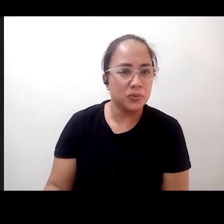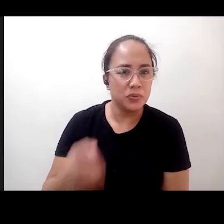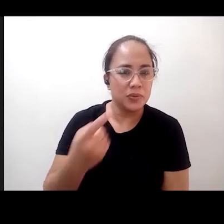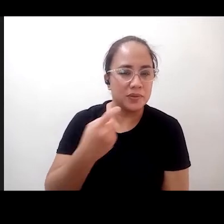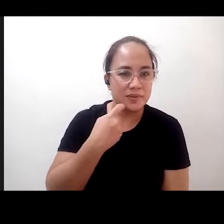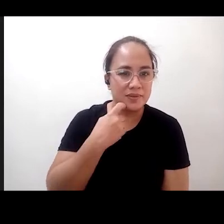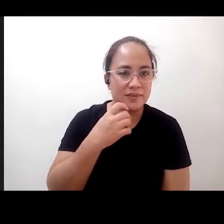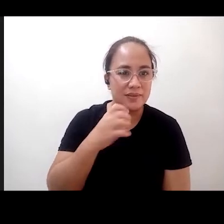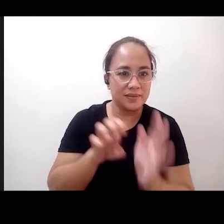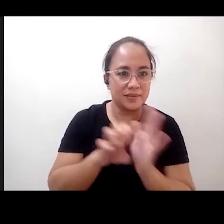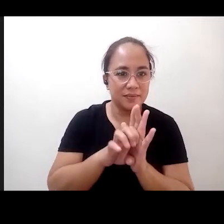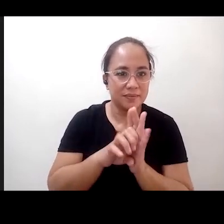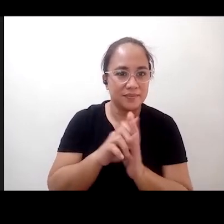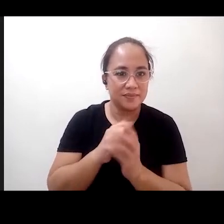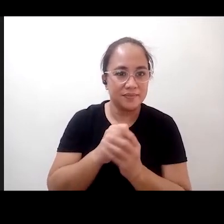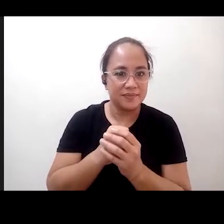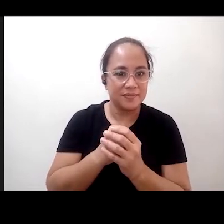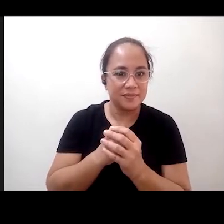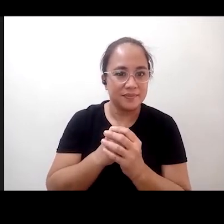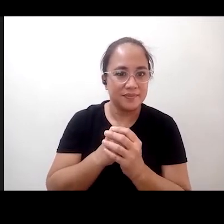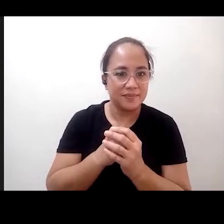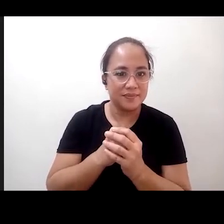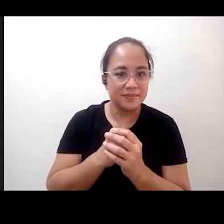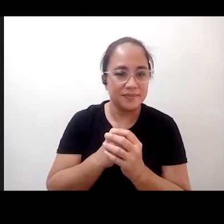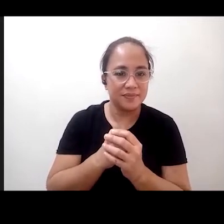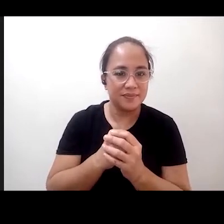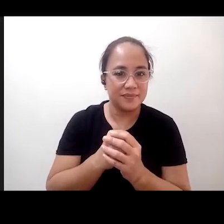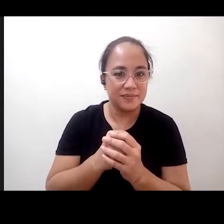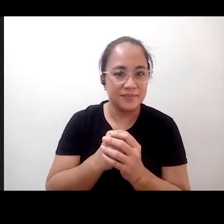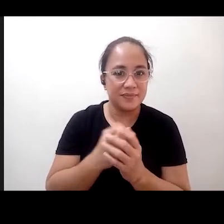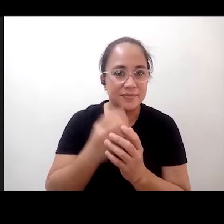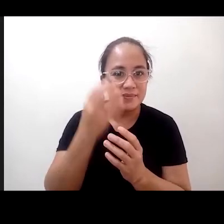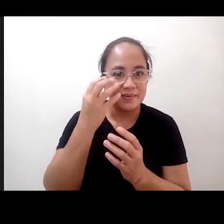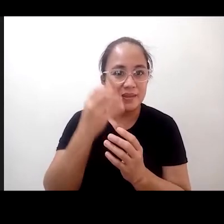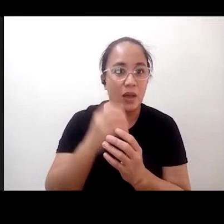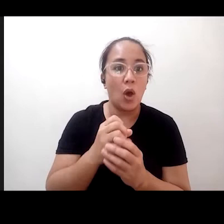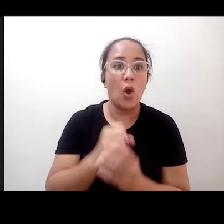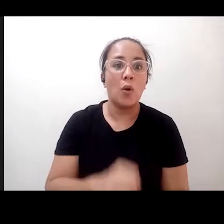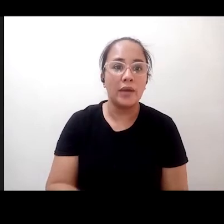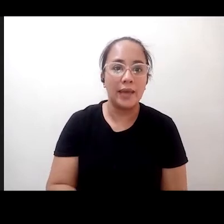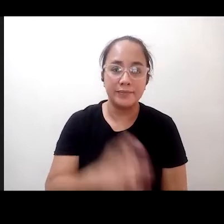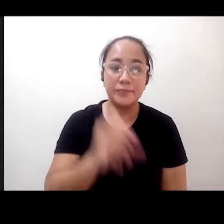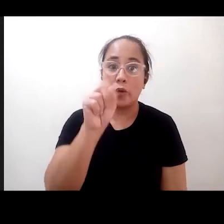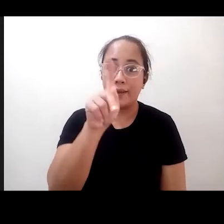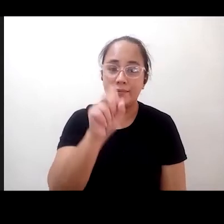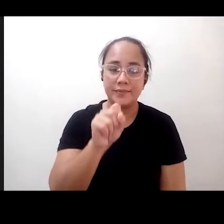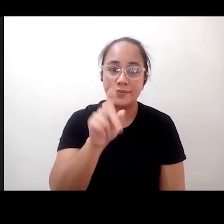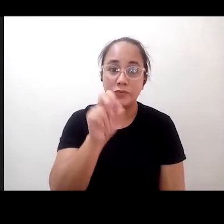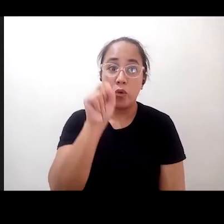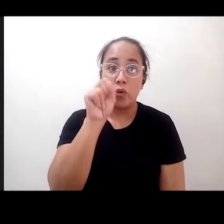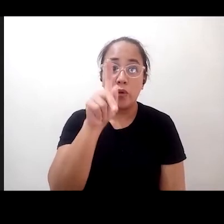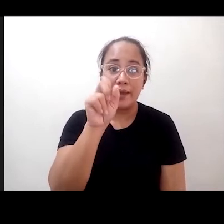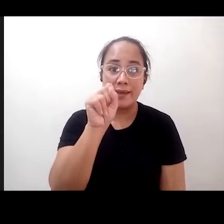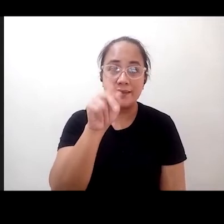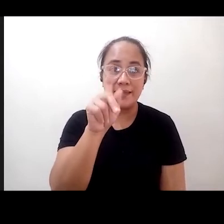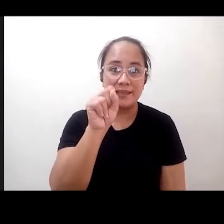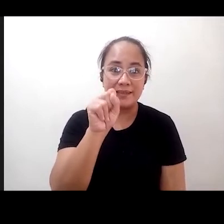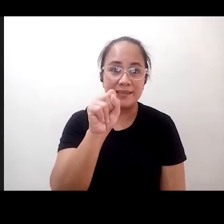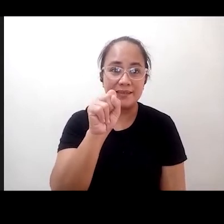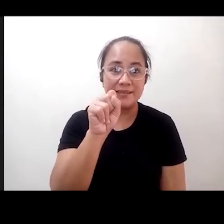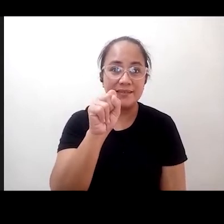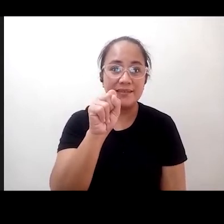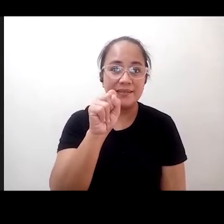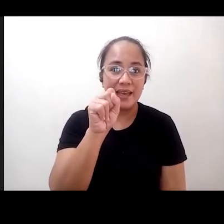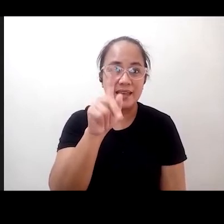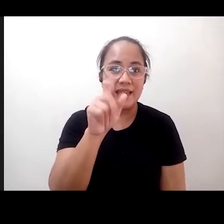example, Ray, for example, can't see you. So can okay. you, so that the interpreter can also copy you?